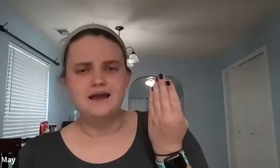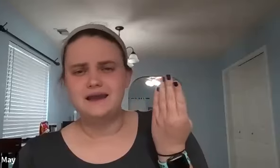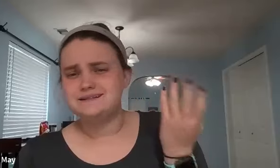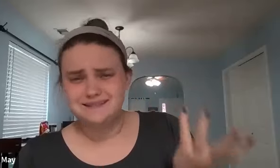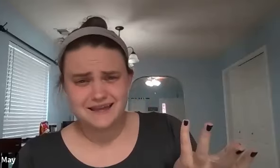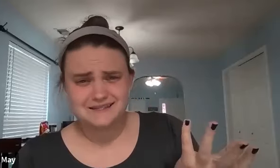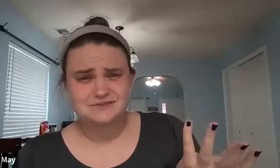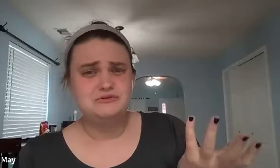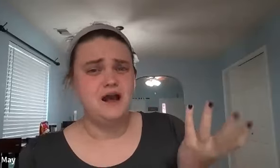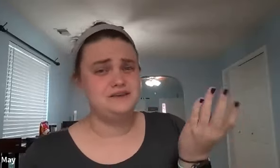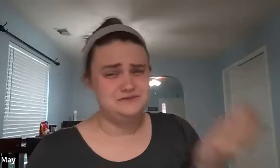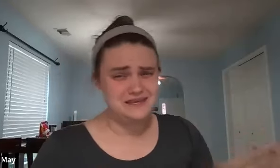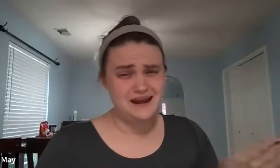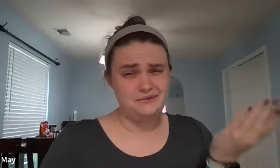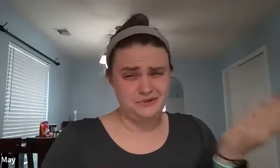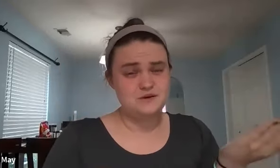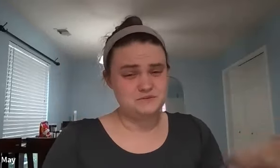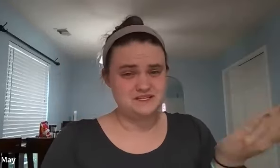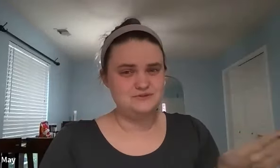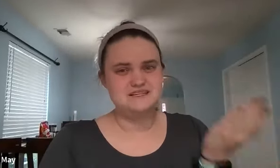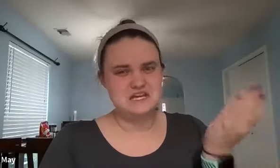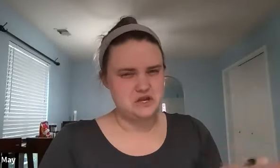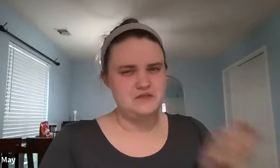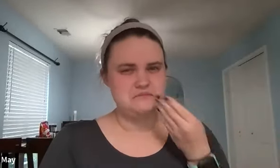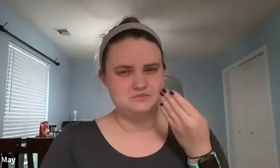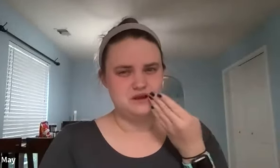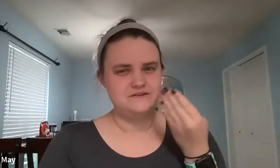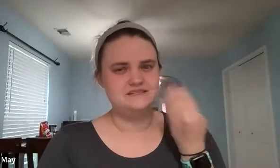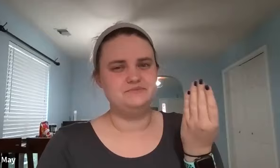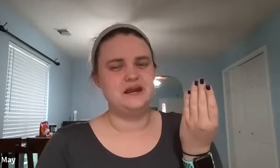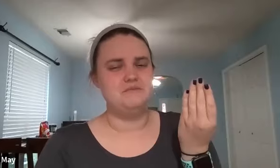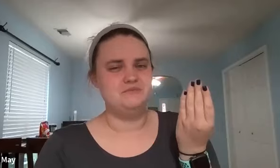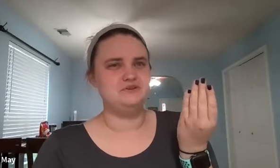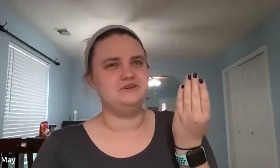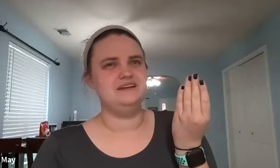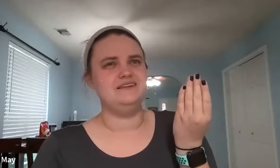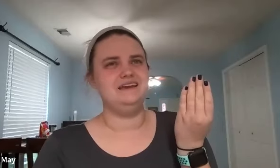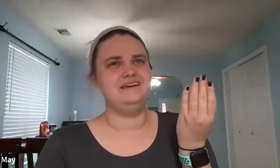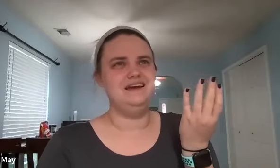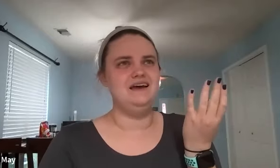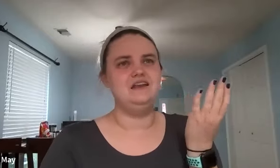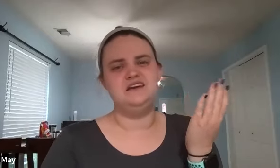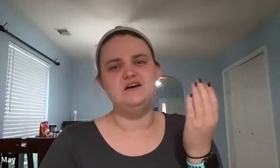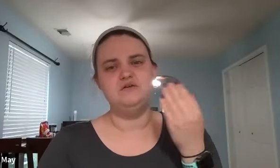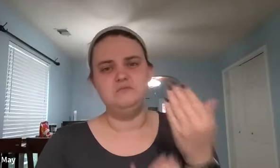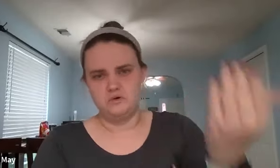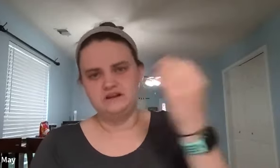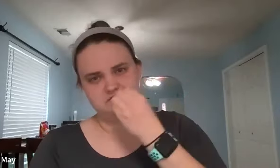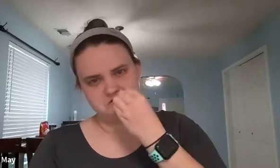I see that at school. I use that with my students because they know that means breakfast. But I remember learning like, no, morning food